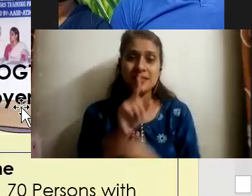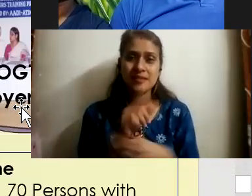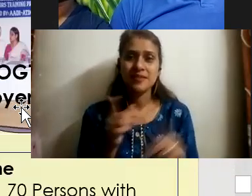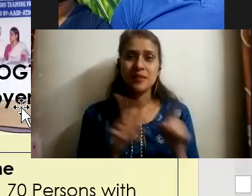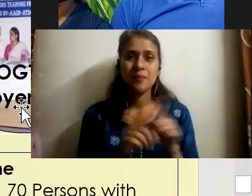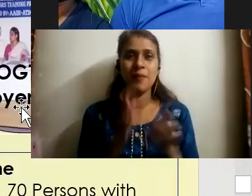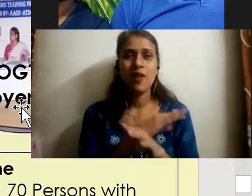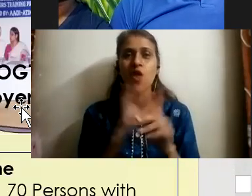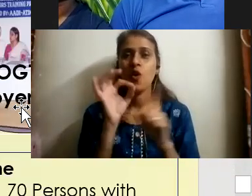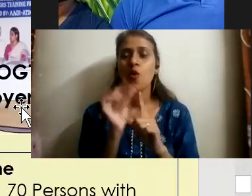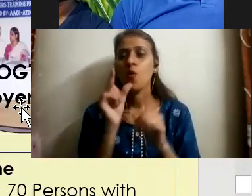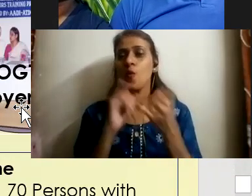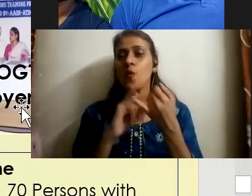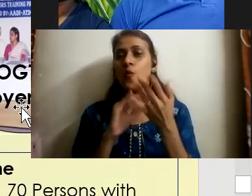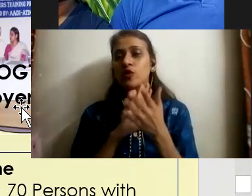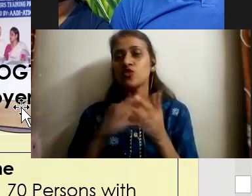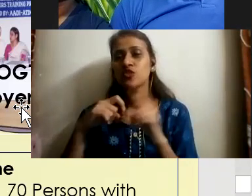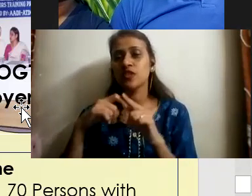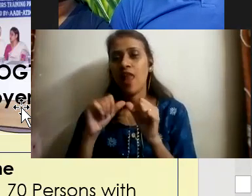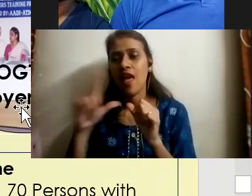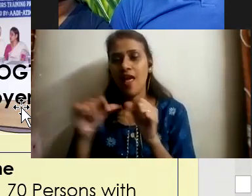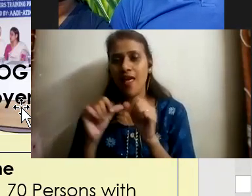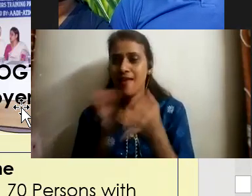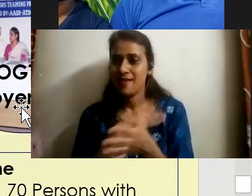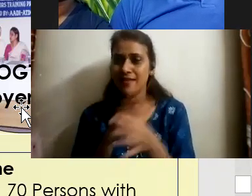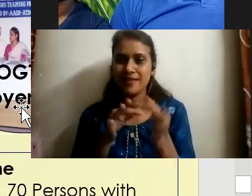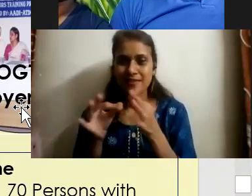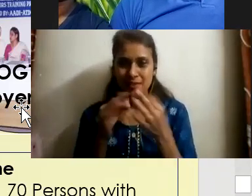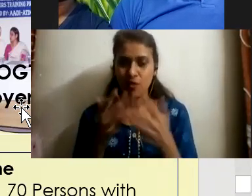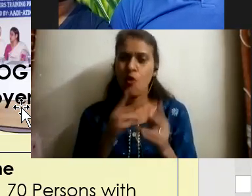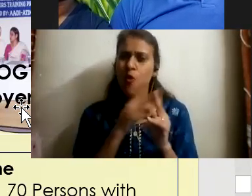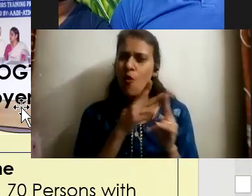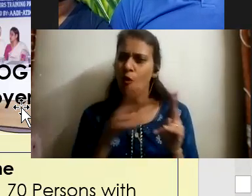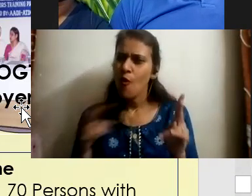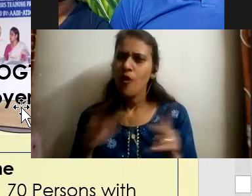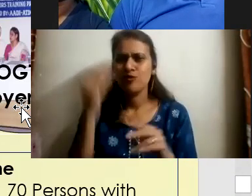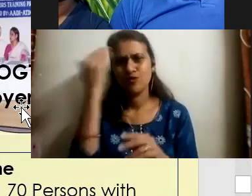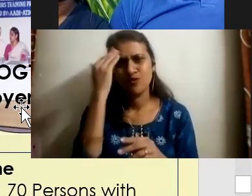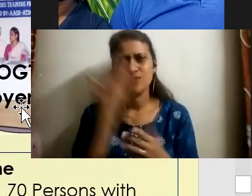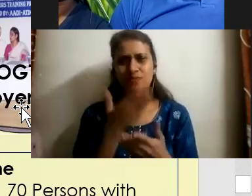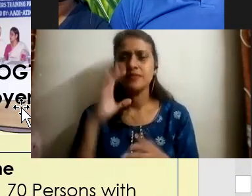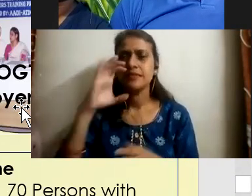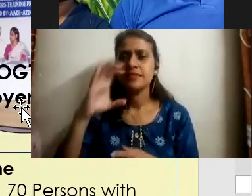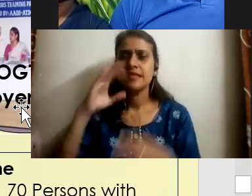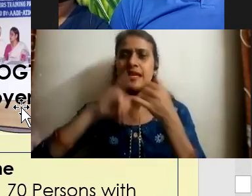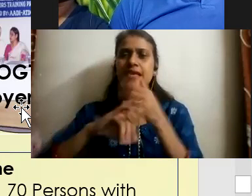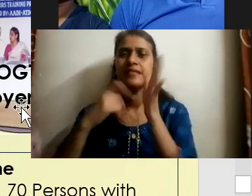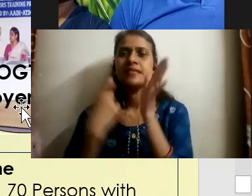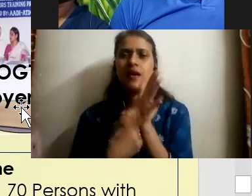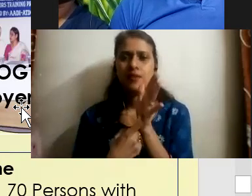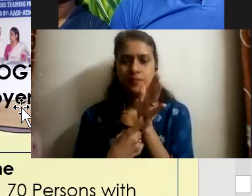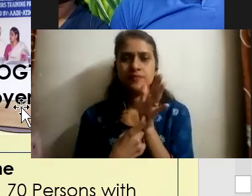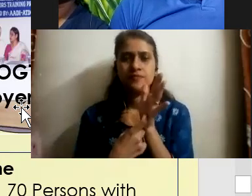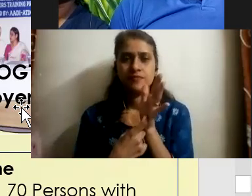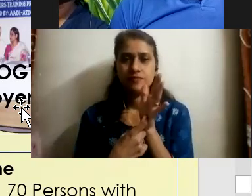ek bataya hi tha. And then there are CSR initiatives, which all of us know. CSR itself, the name itself